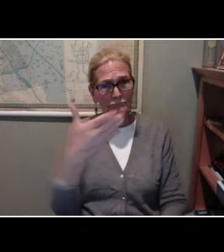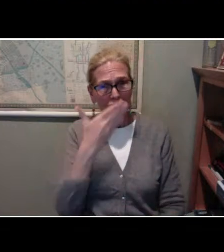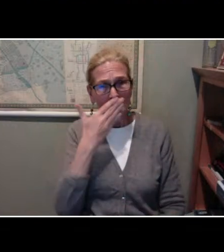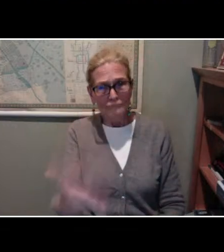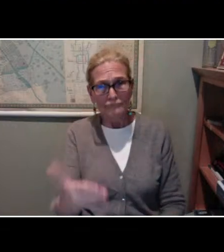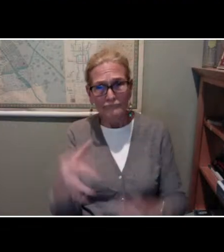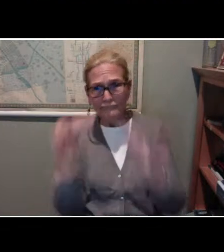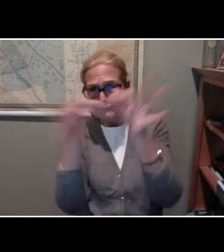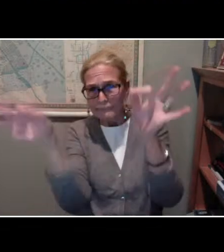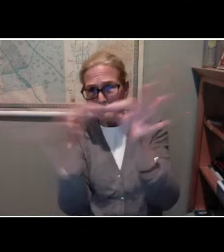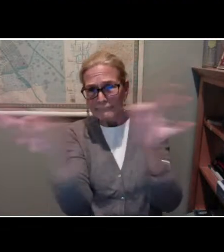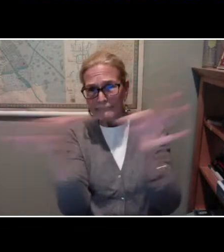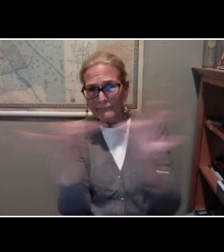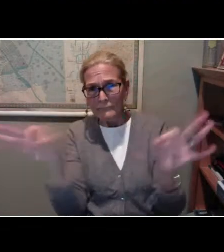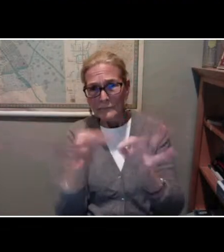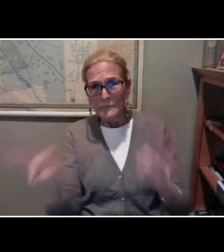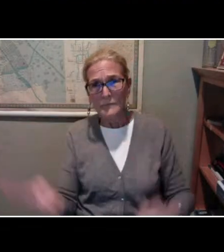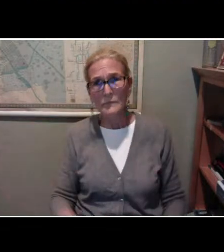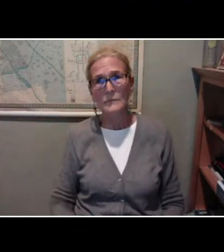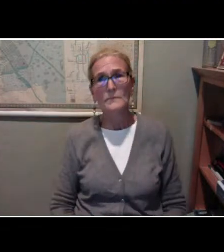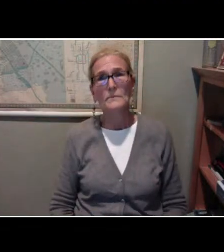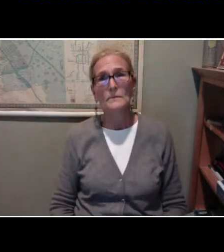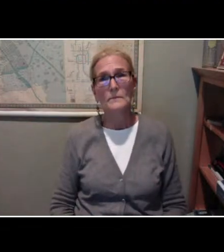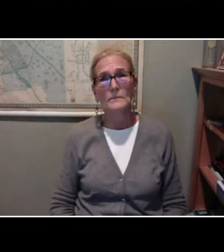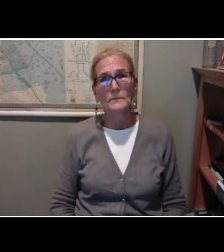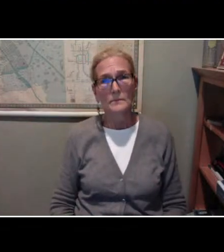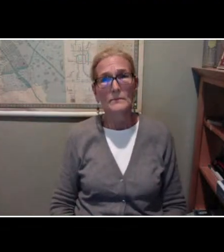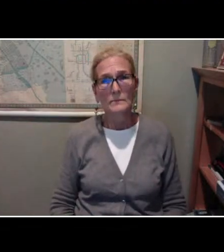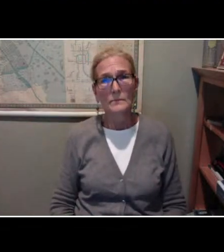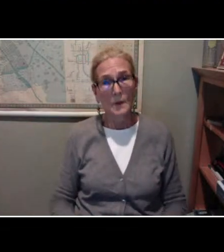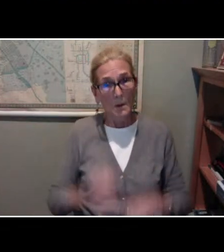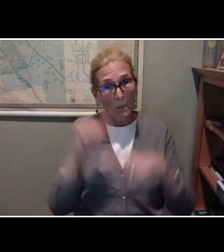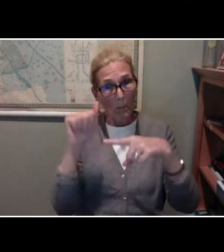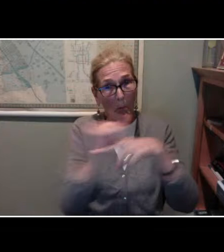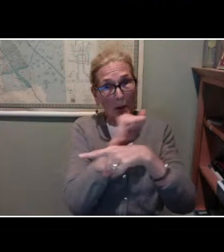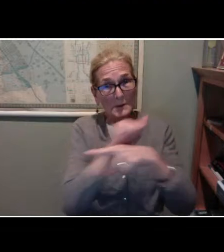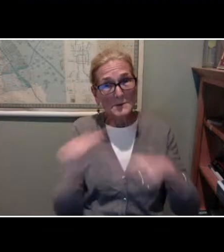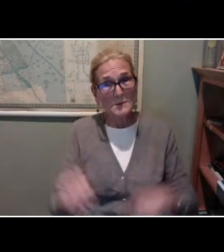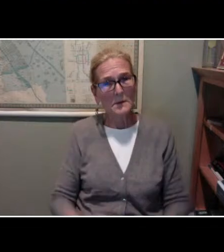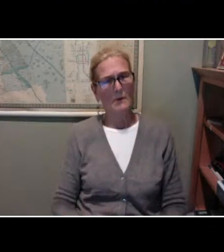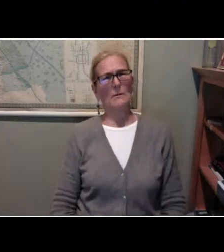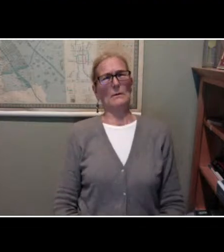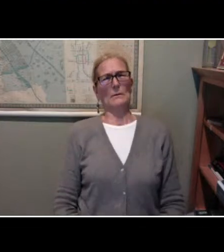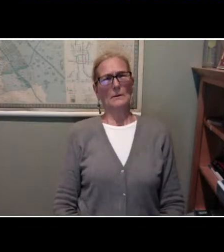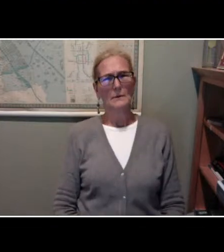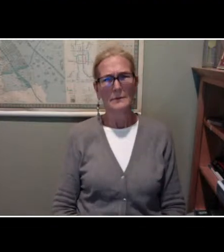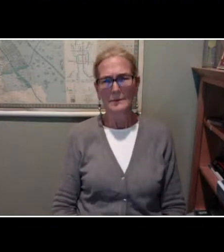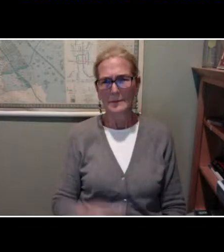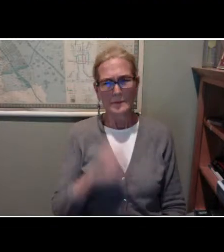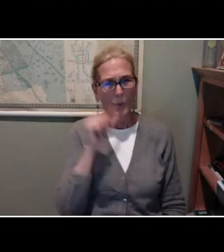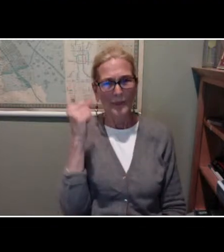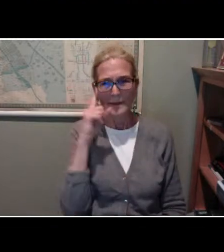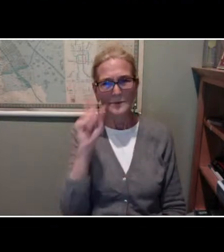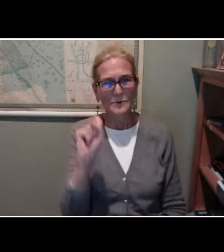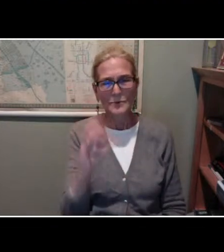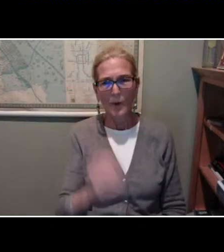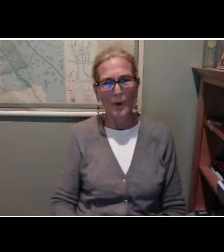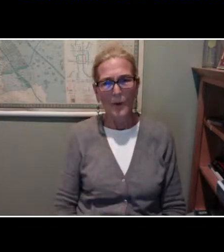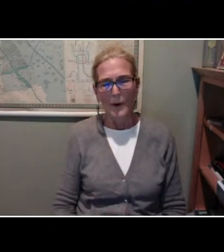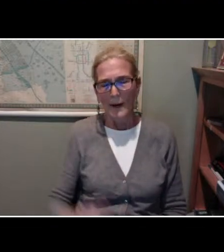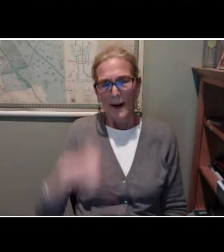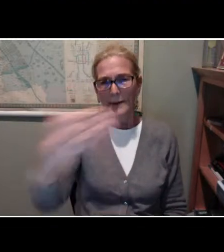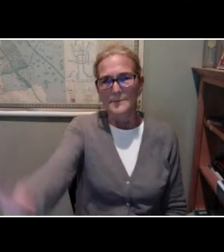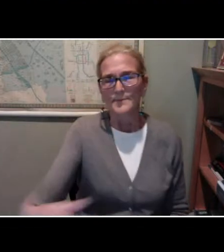Policy guideline documents. Wow, I was pretty impressed by having this being called out as being relevant,